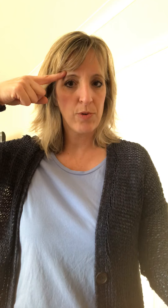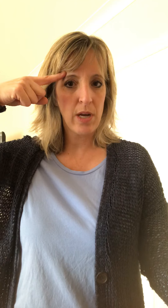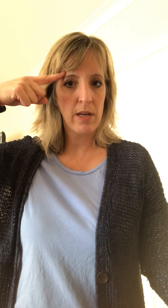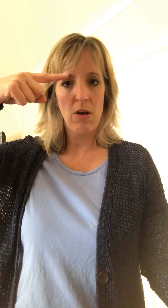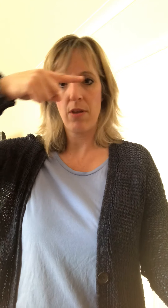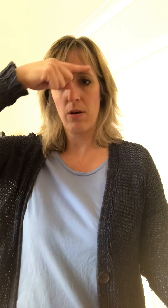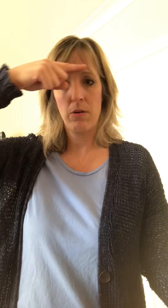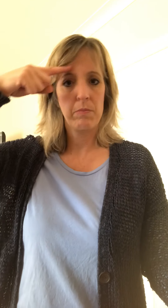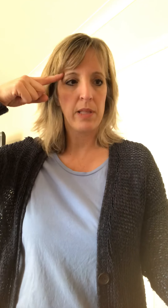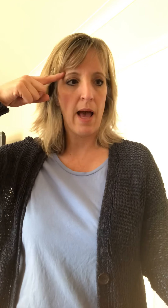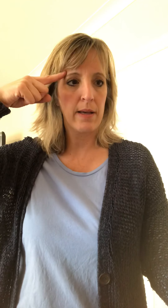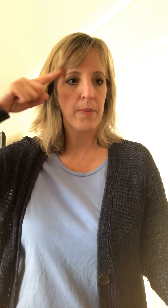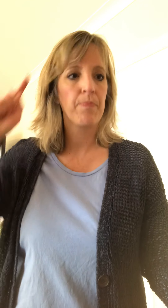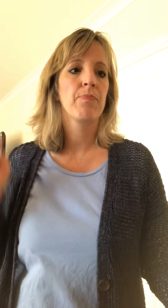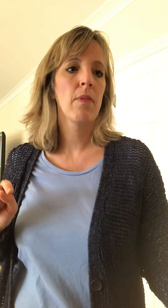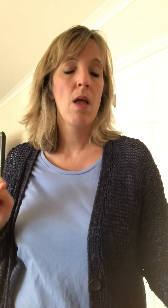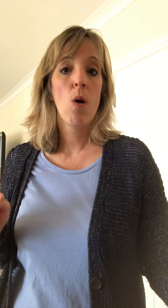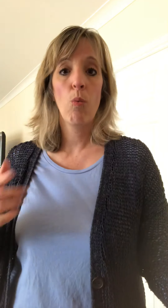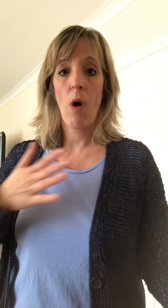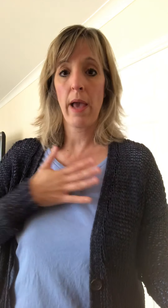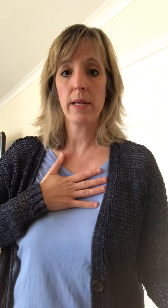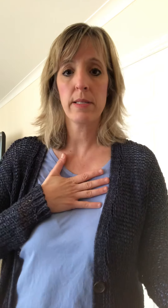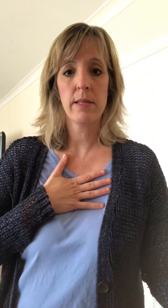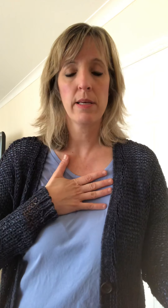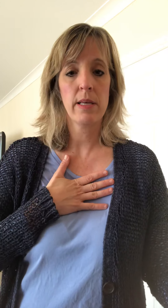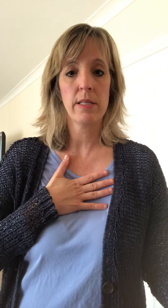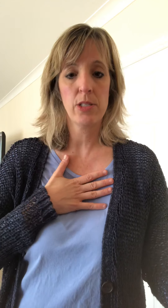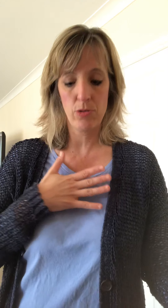forehead and on there. Black. White is you